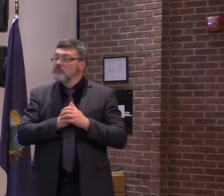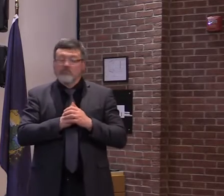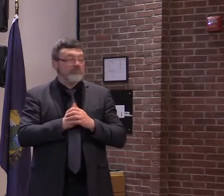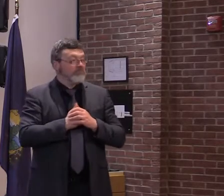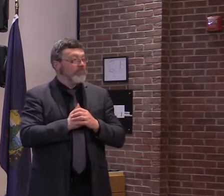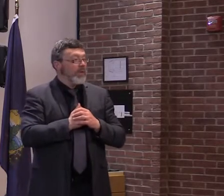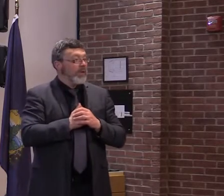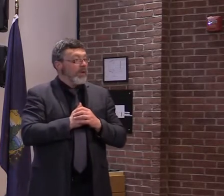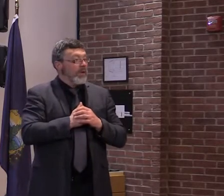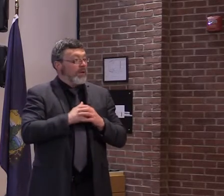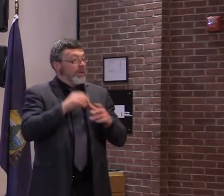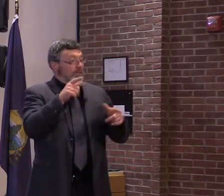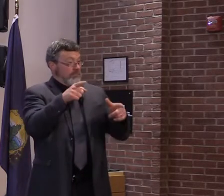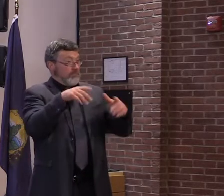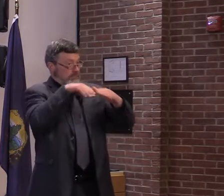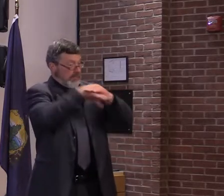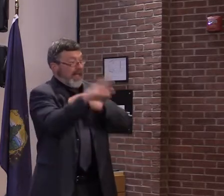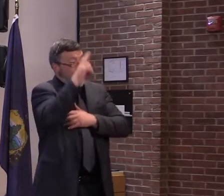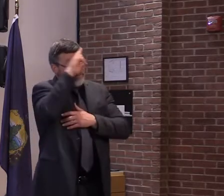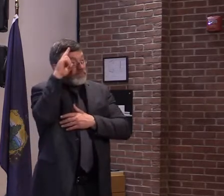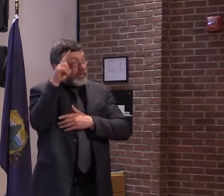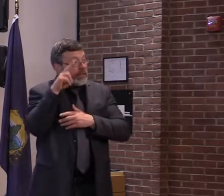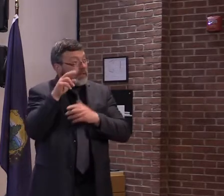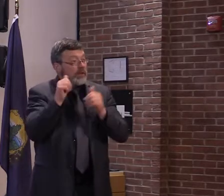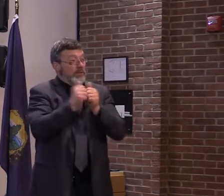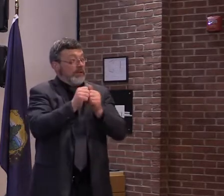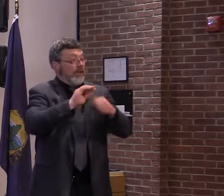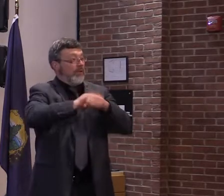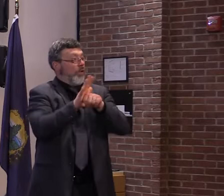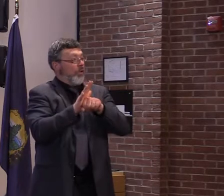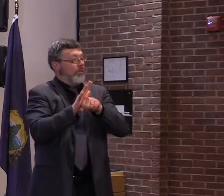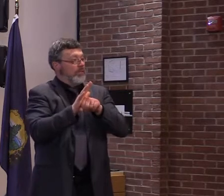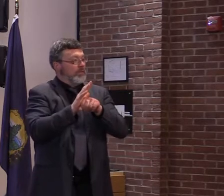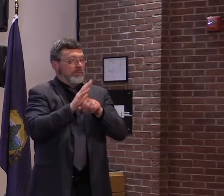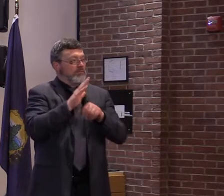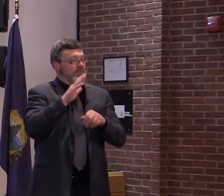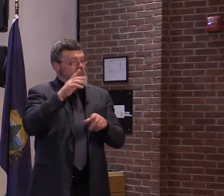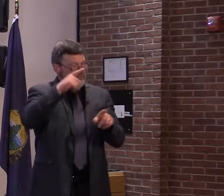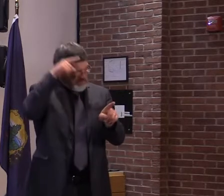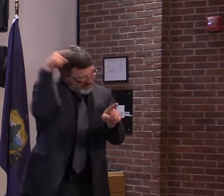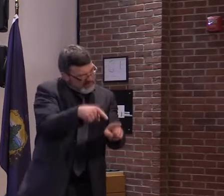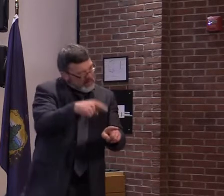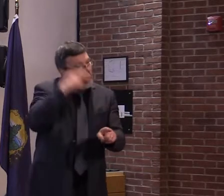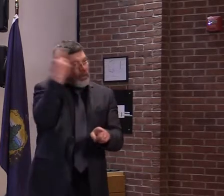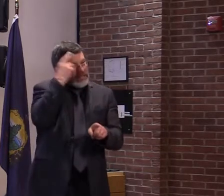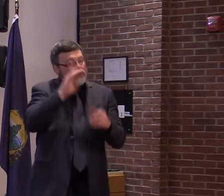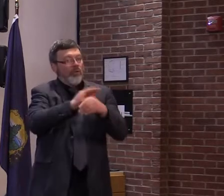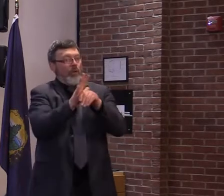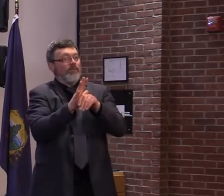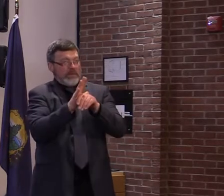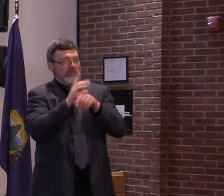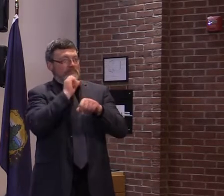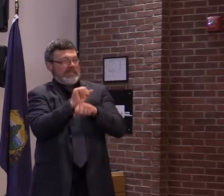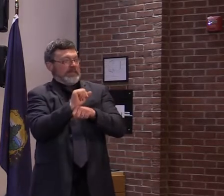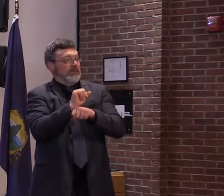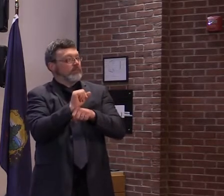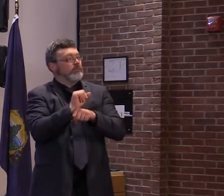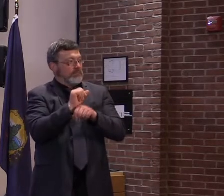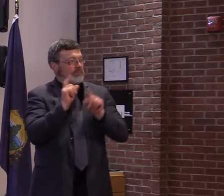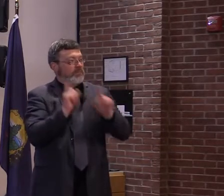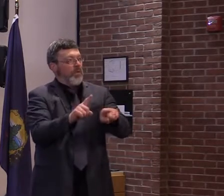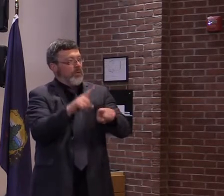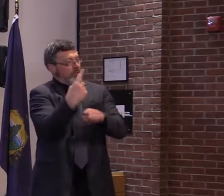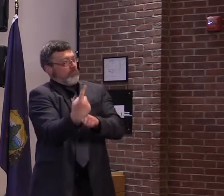not just with COVID churning up as a positive test. We are still characterizing hospitalizations